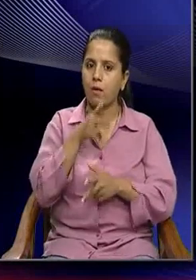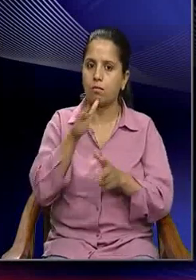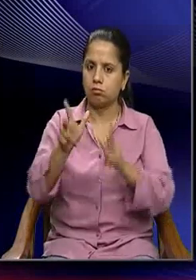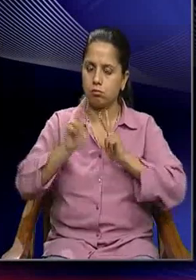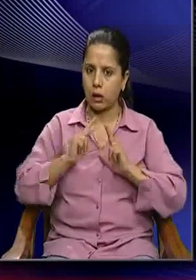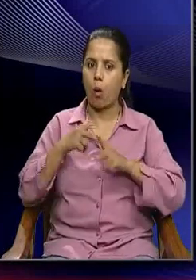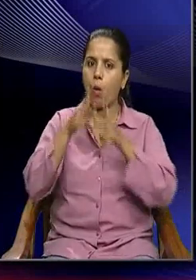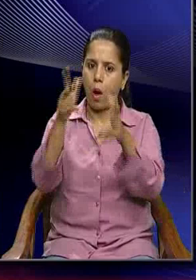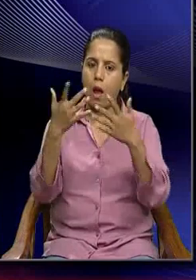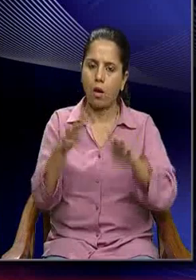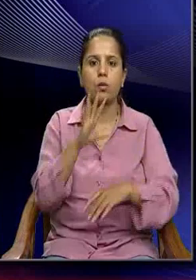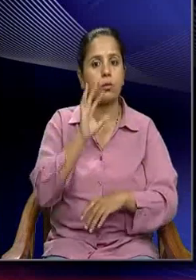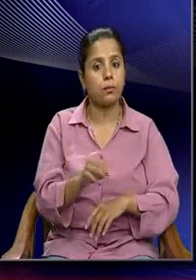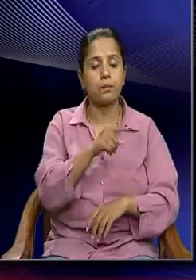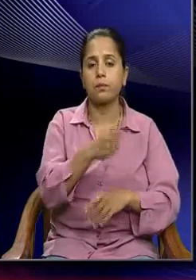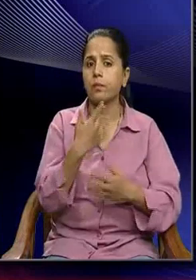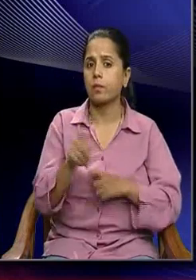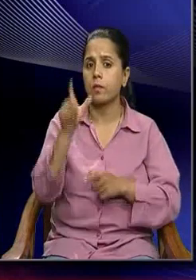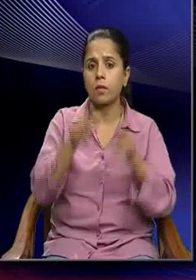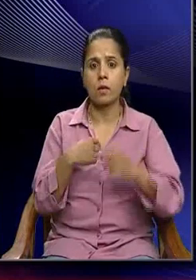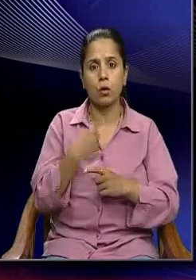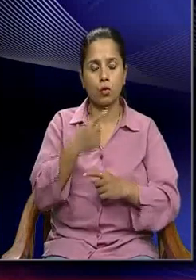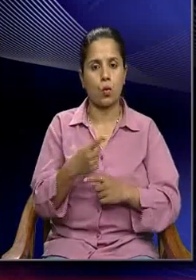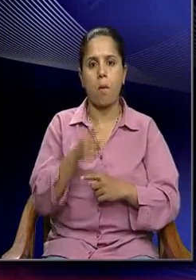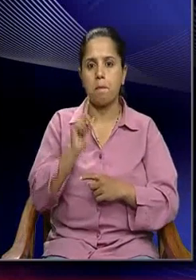It includes speaking with integrity